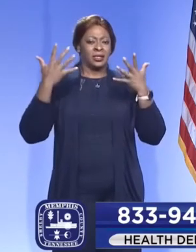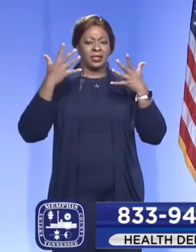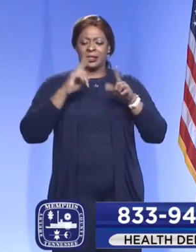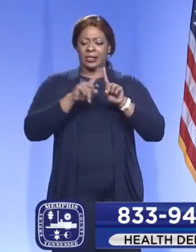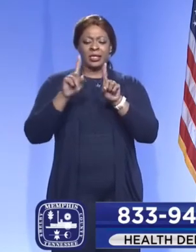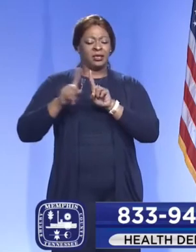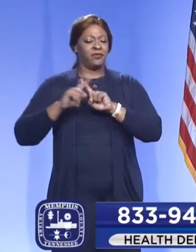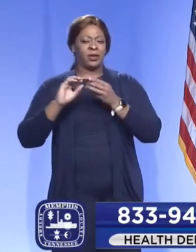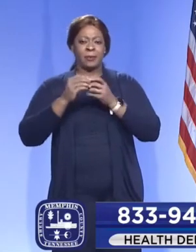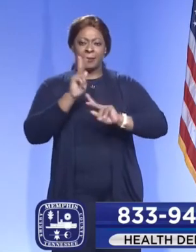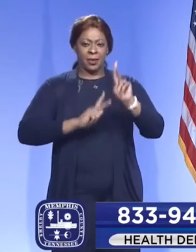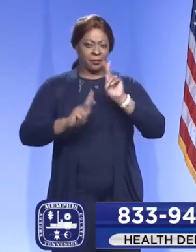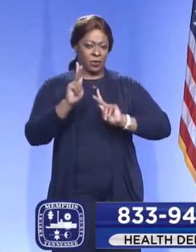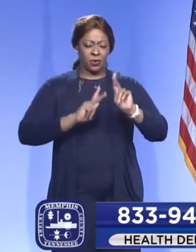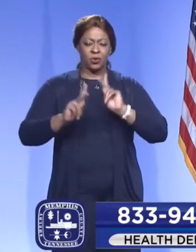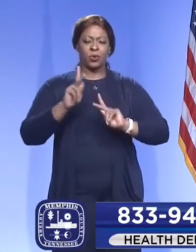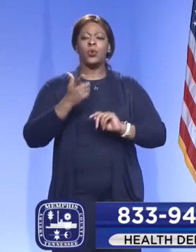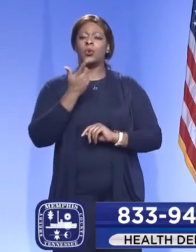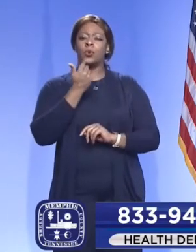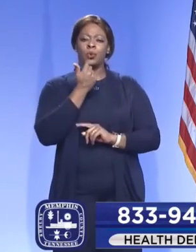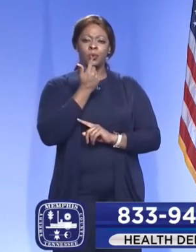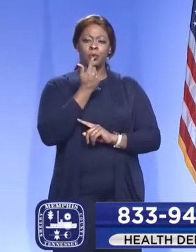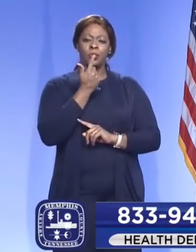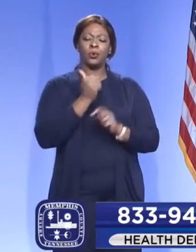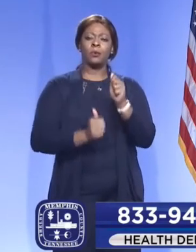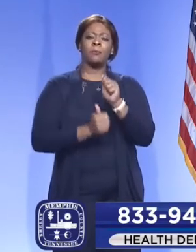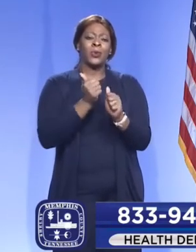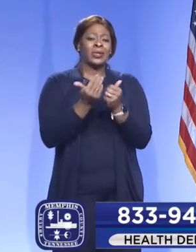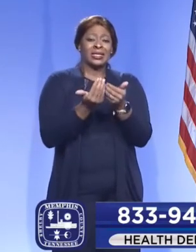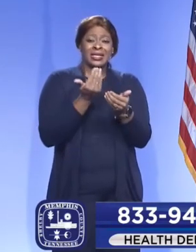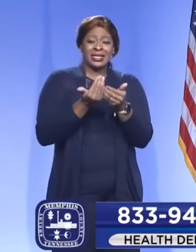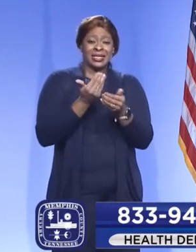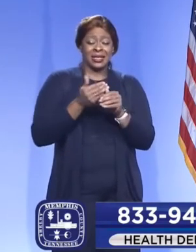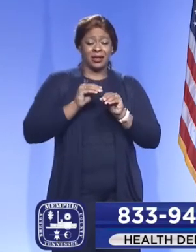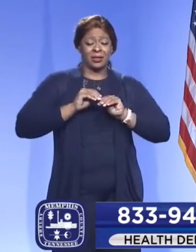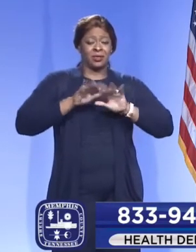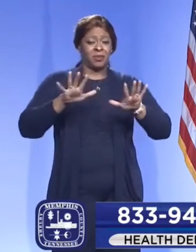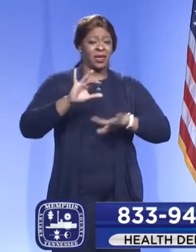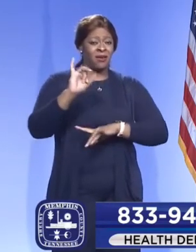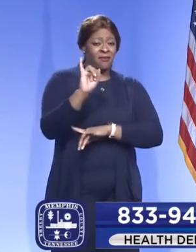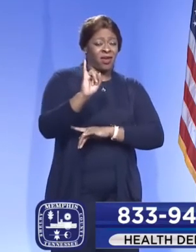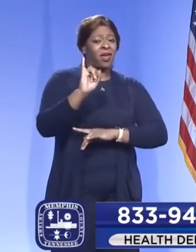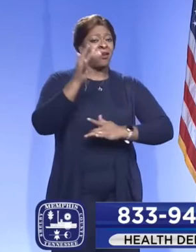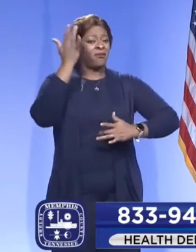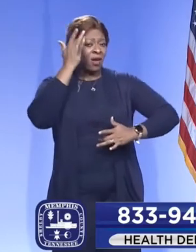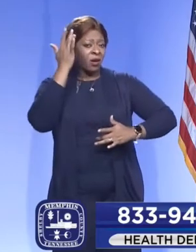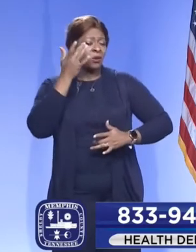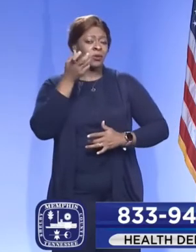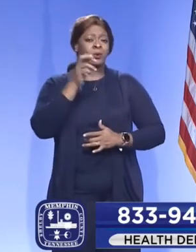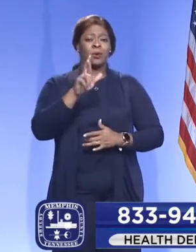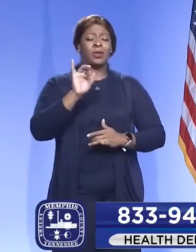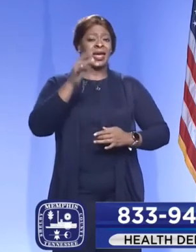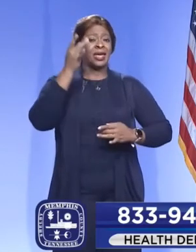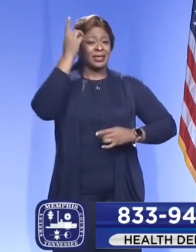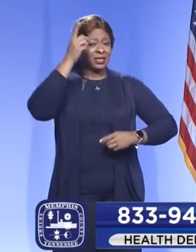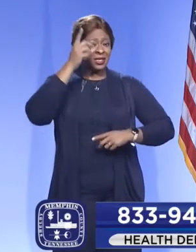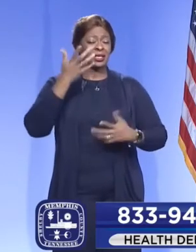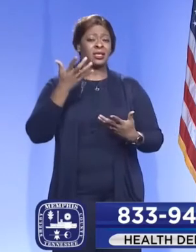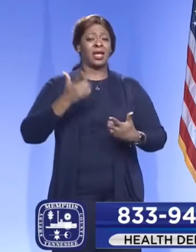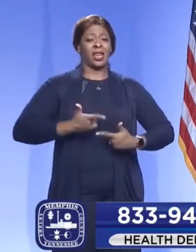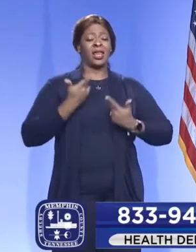that we maybe would have avoided earlier, any of those kinds of behaviors just makes it possible for the virus to find hosts